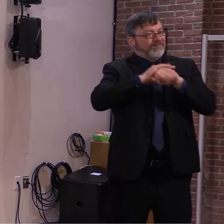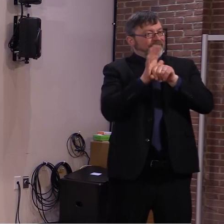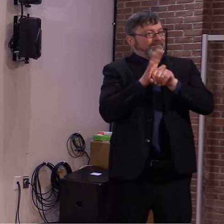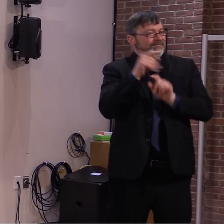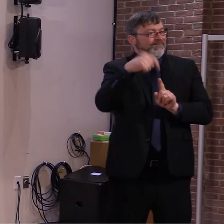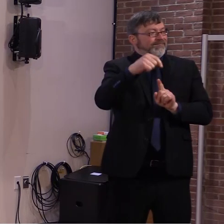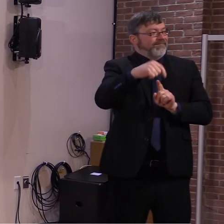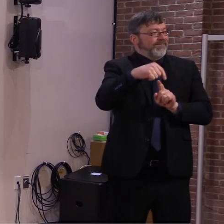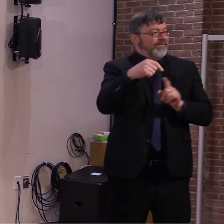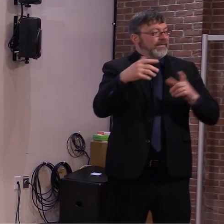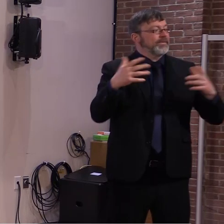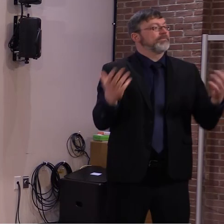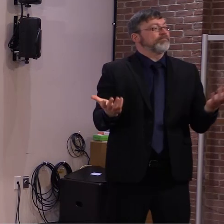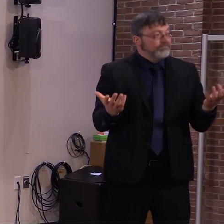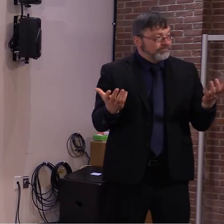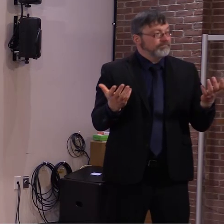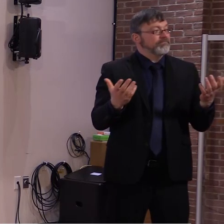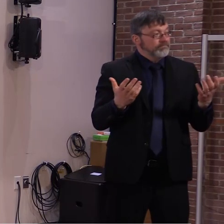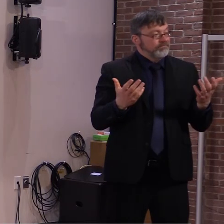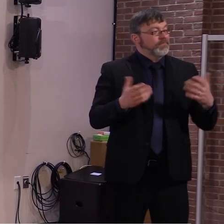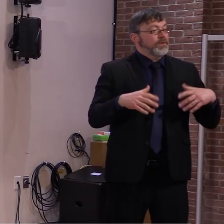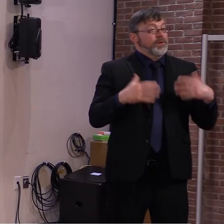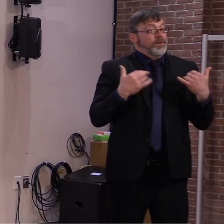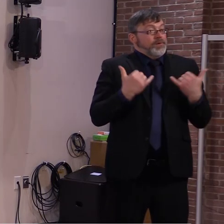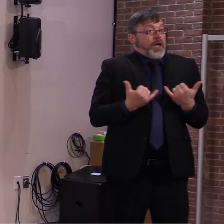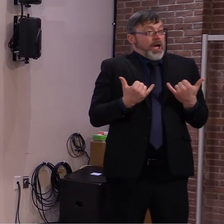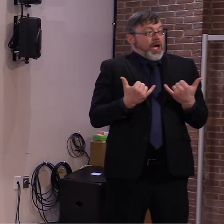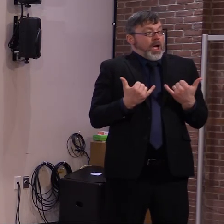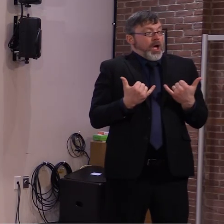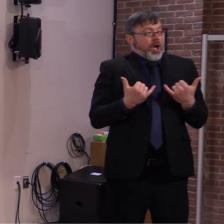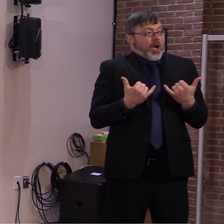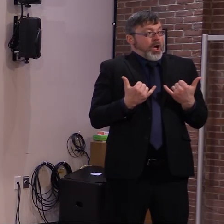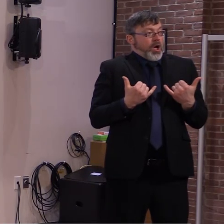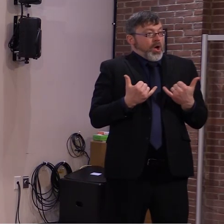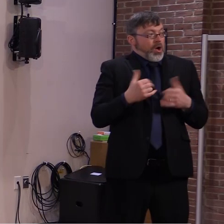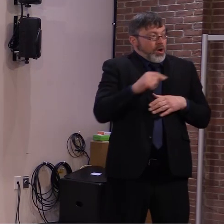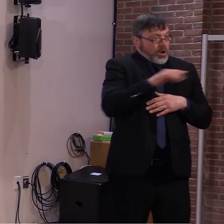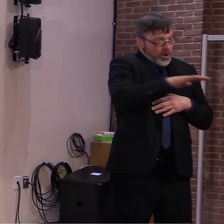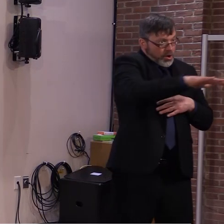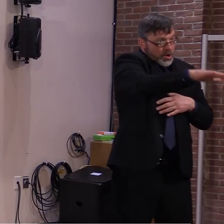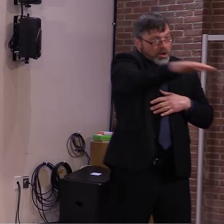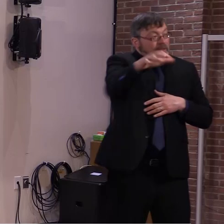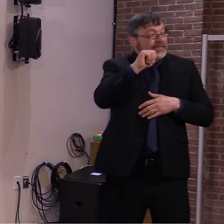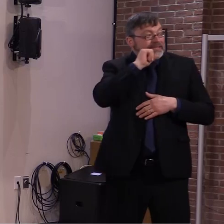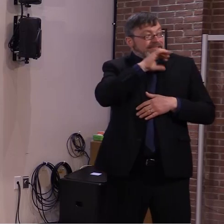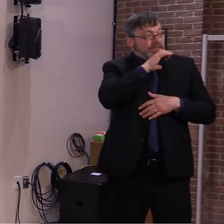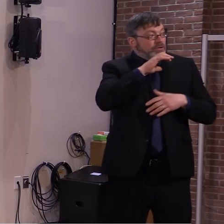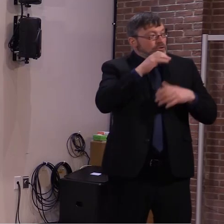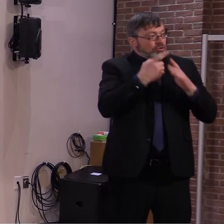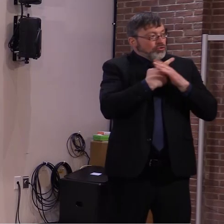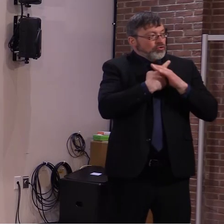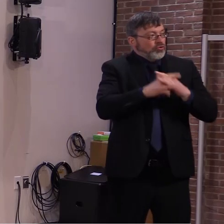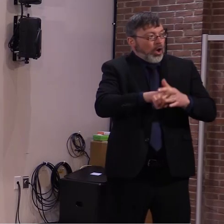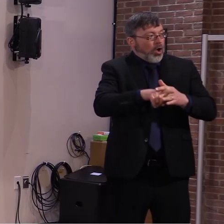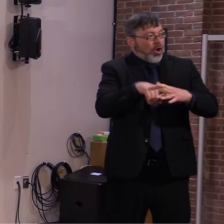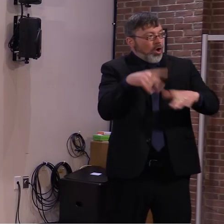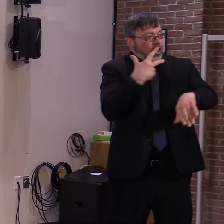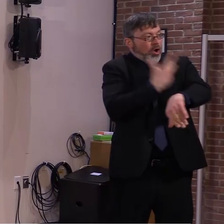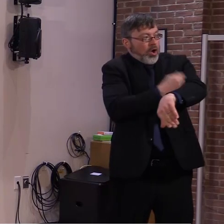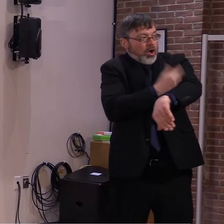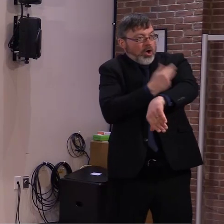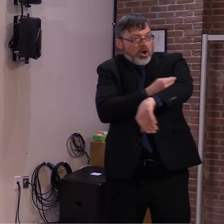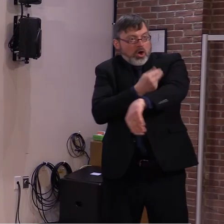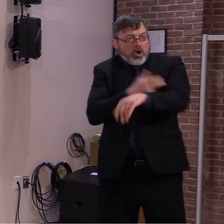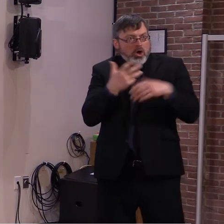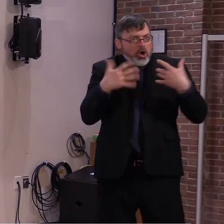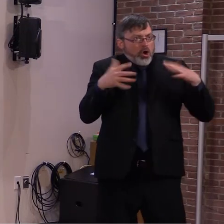now ready to allow these centers to reopen for group activities such as exercise, the arts, and social groups. The Department of